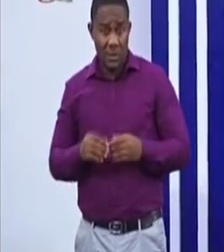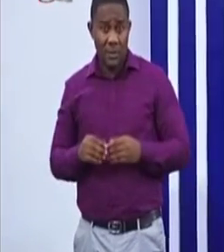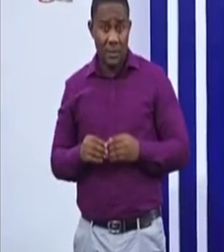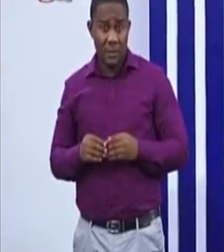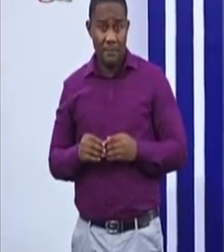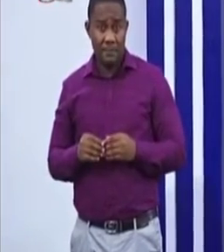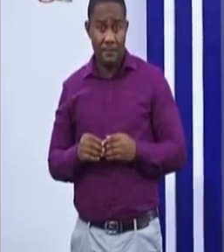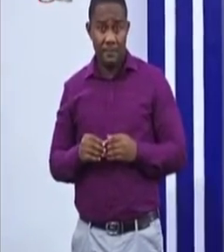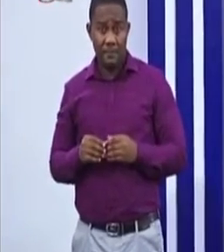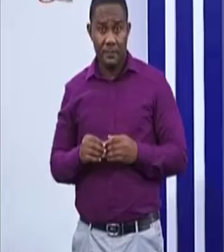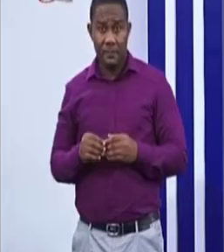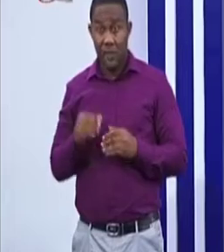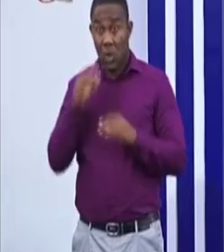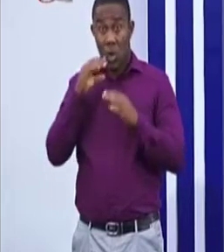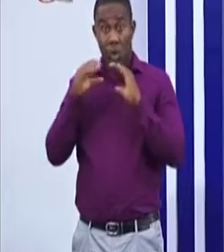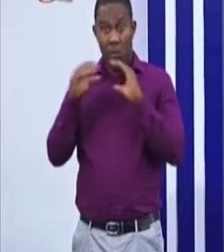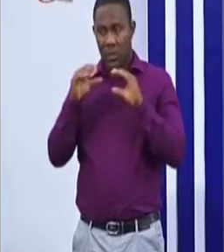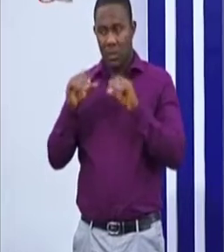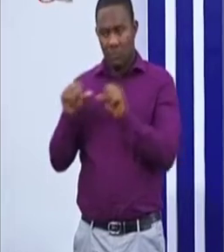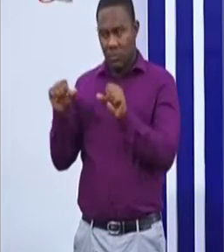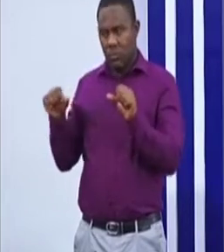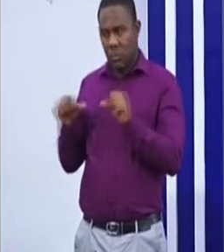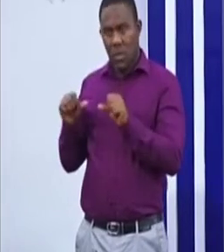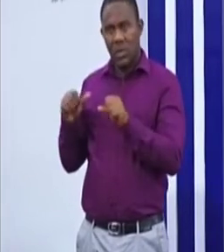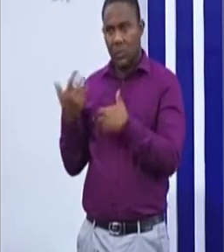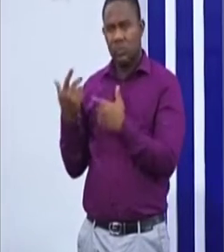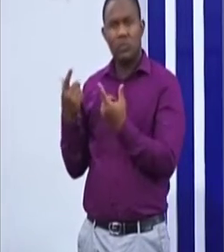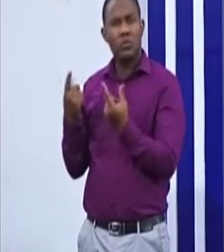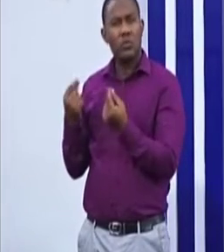the communication sector